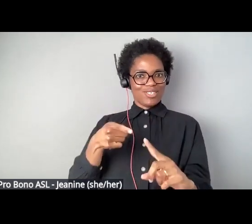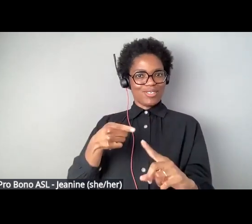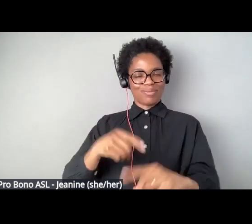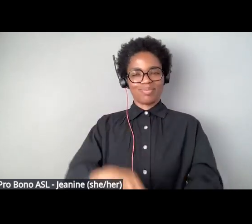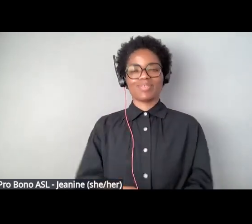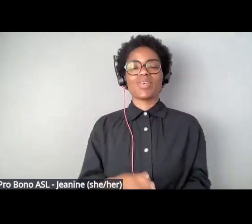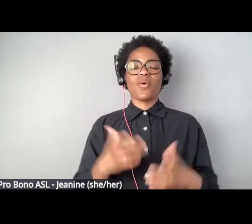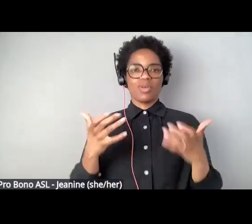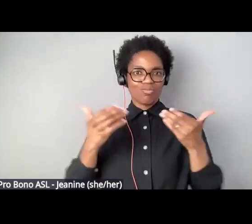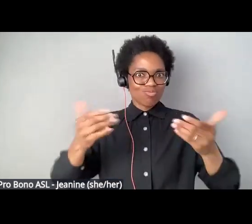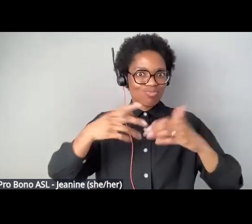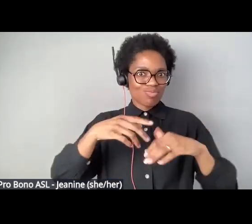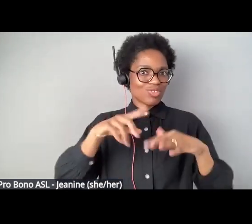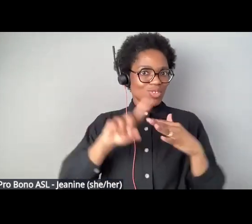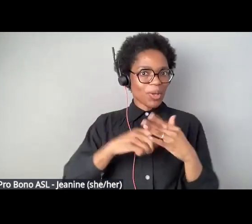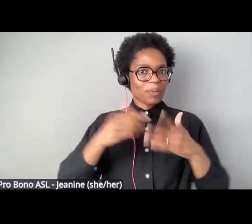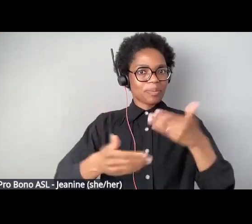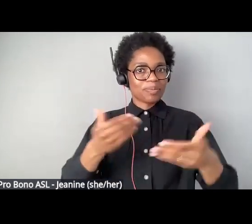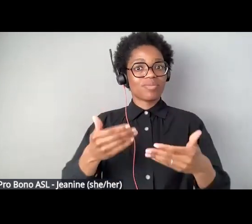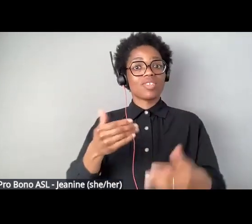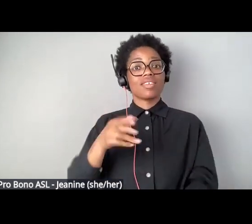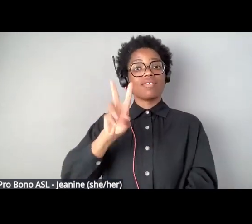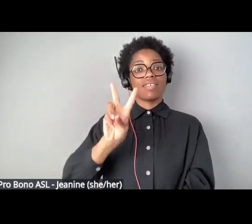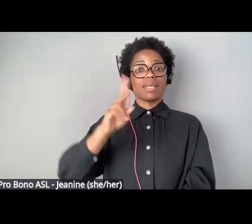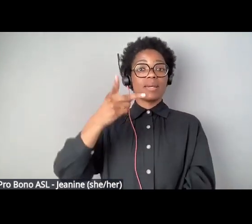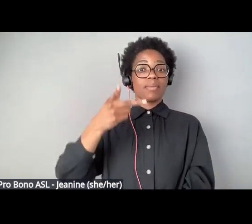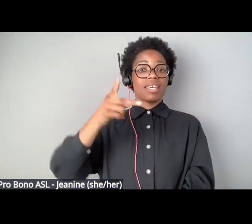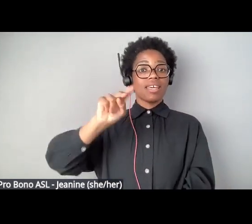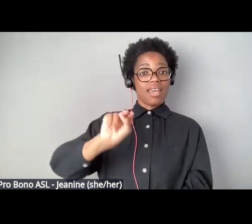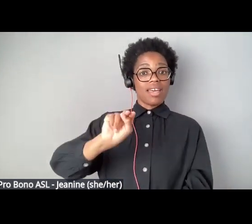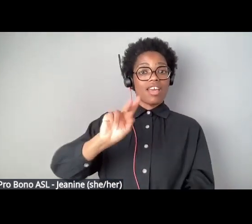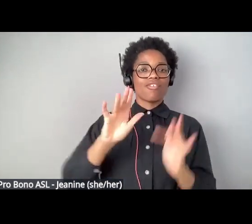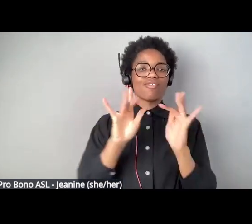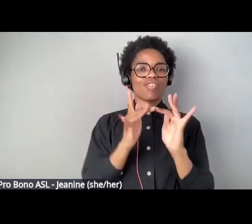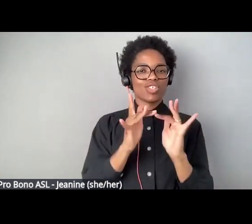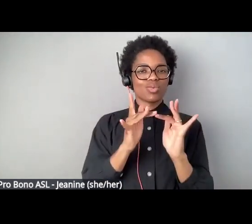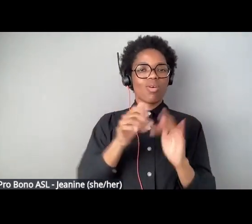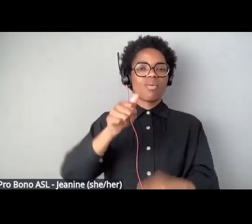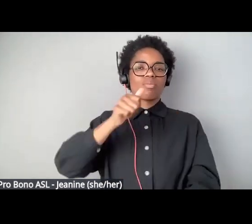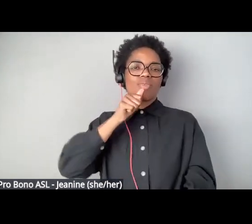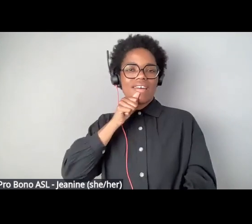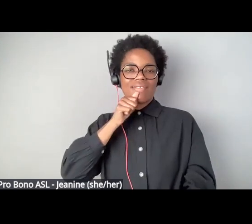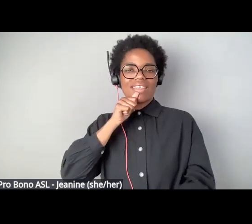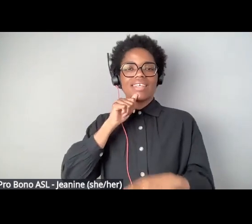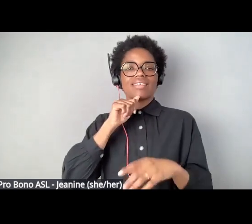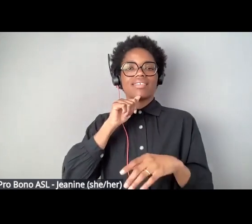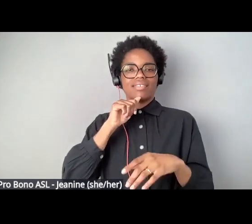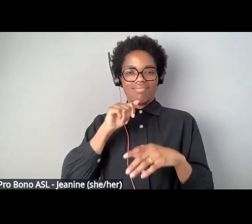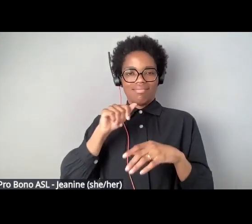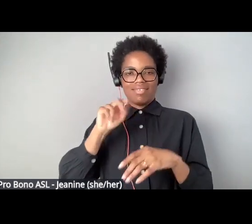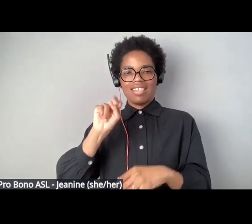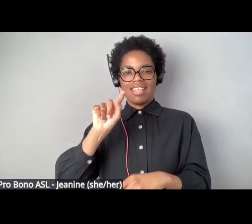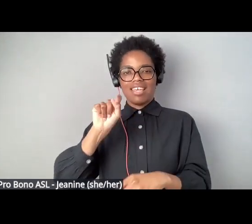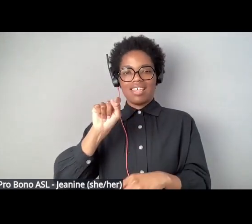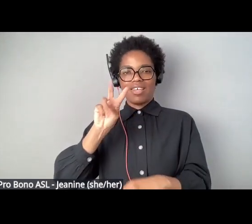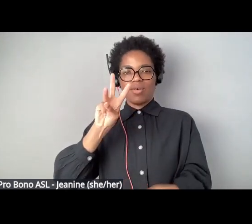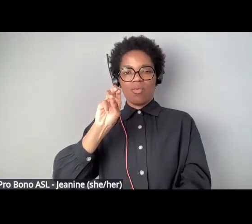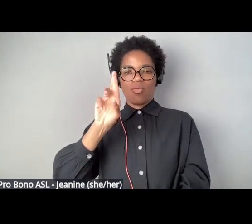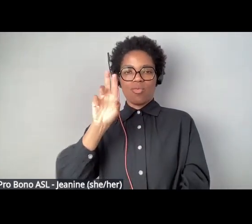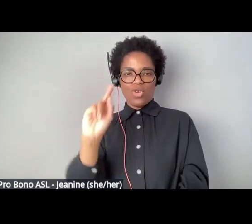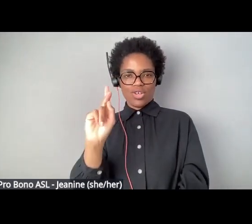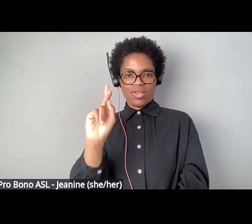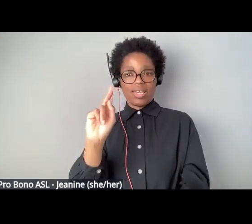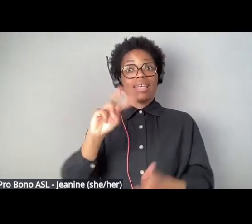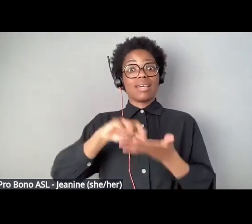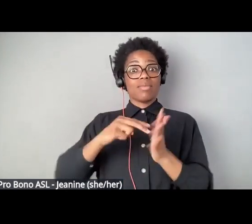VPNs. VPN stands for Virtual Private Network. We talked about this a little bit last week. They route your internet traffic through servers around the